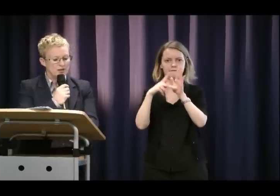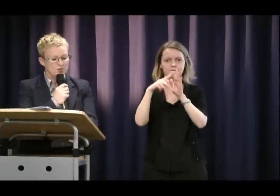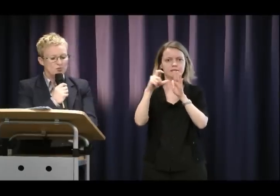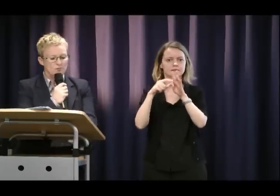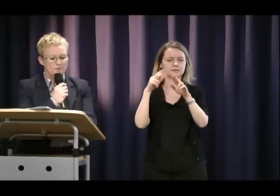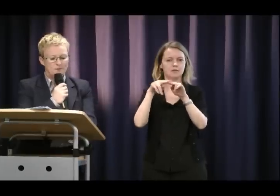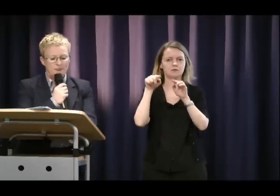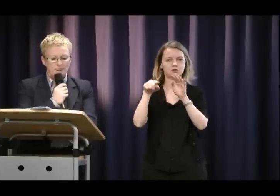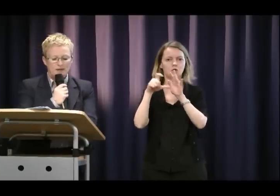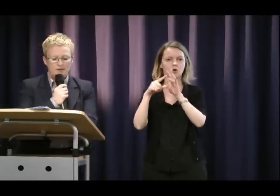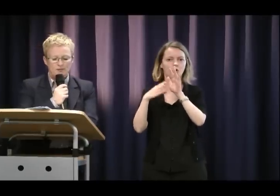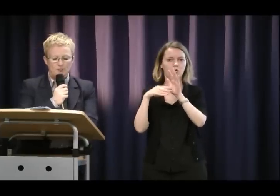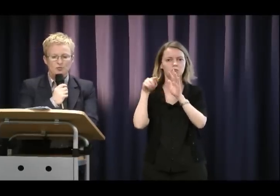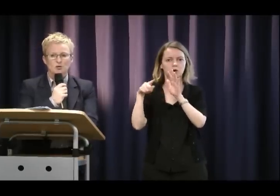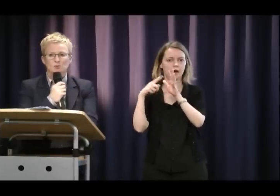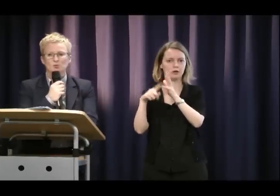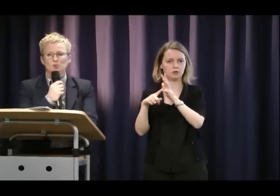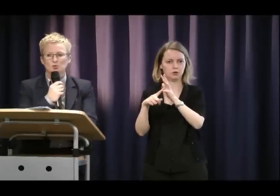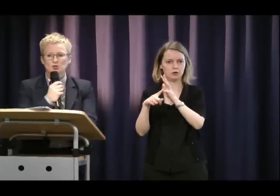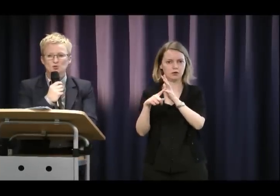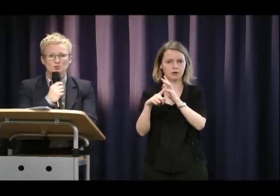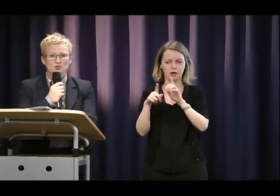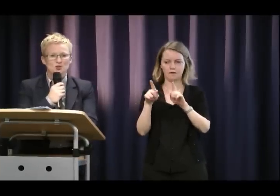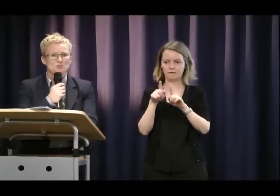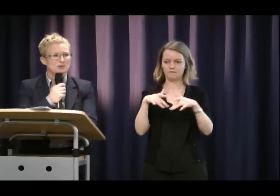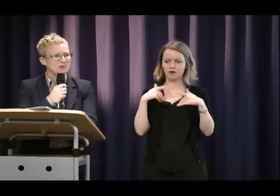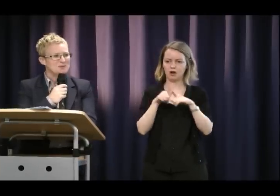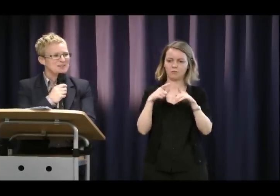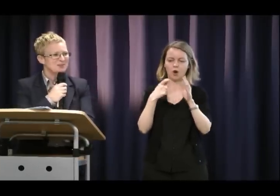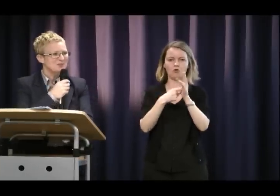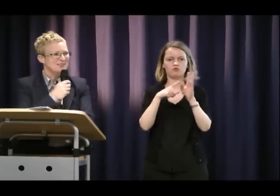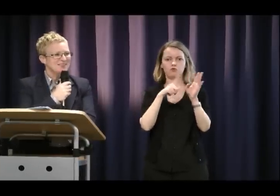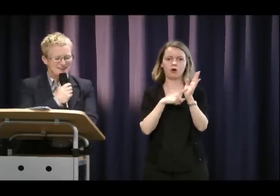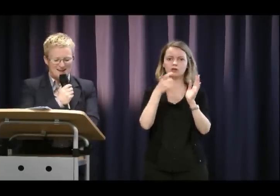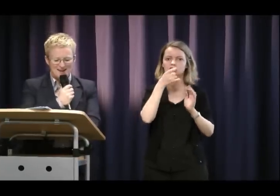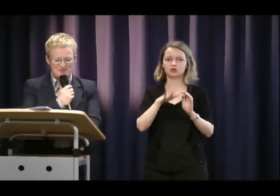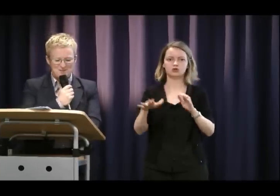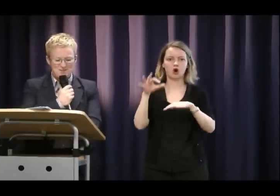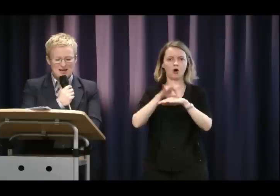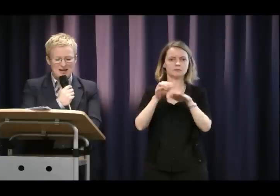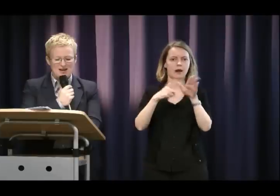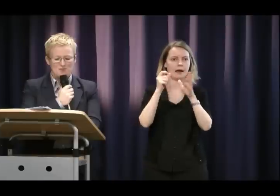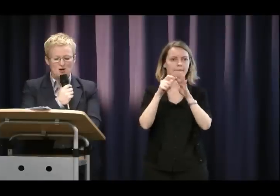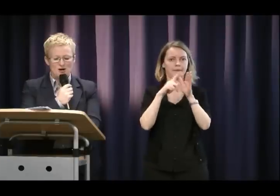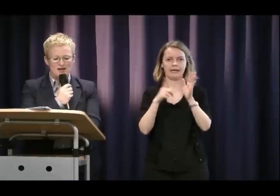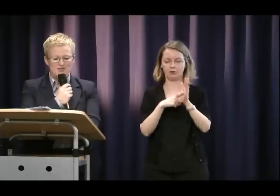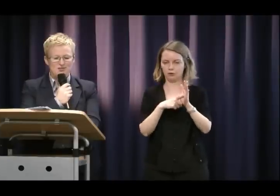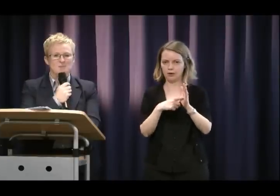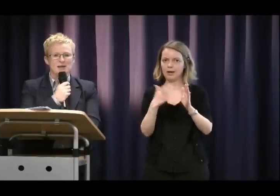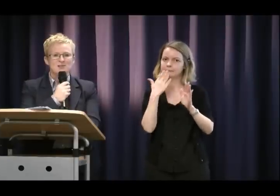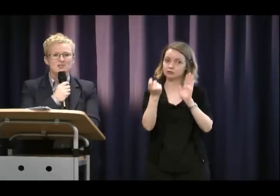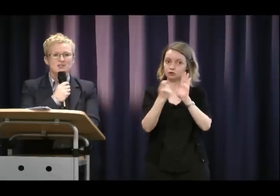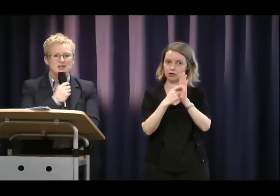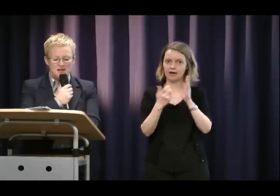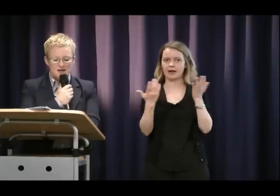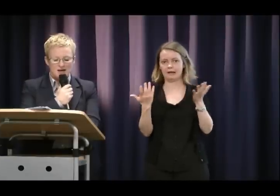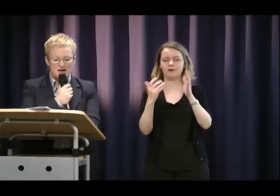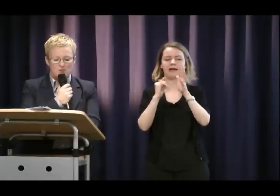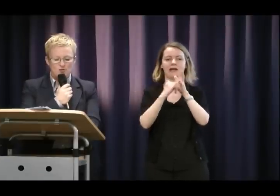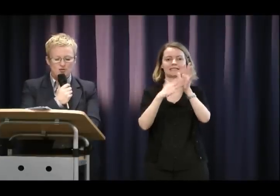info@vicdeaf.com.au. I feel like I'm on the Royal Children's Hospital appeal. And via